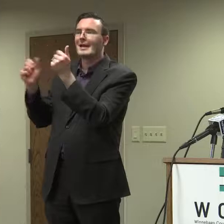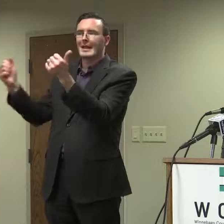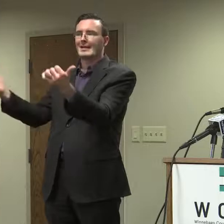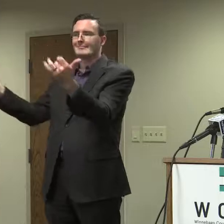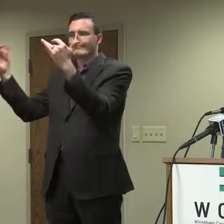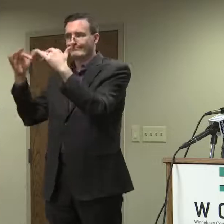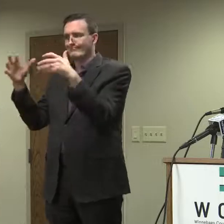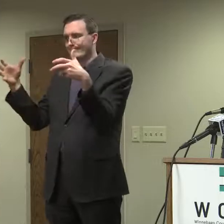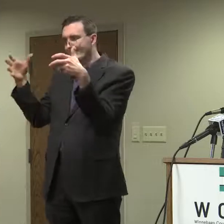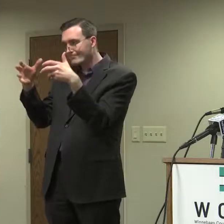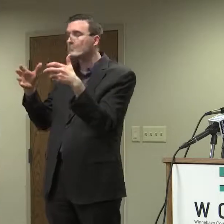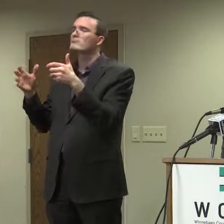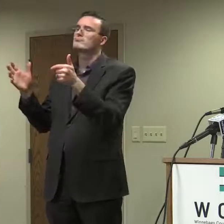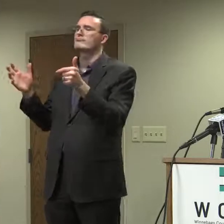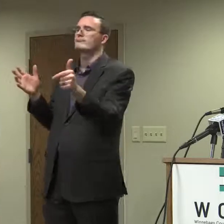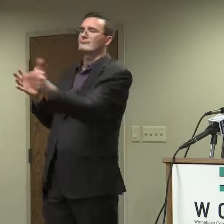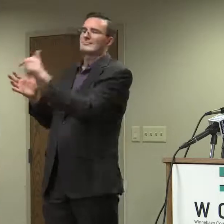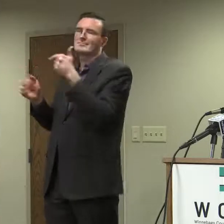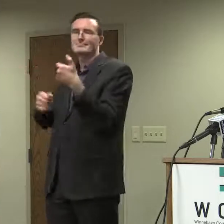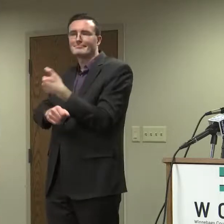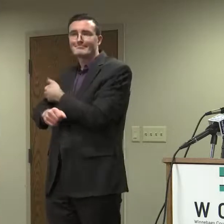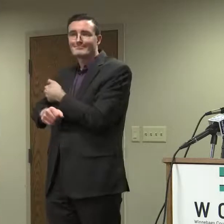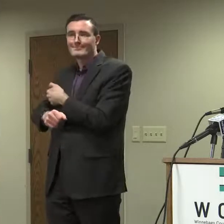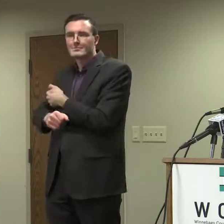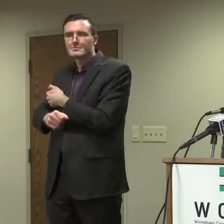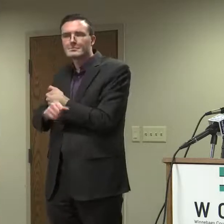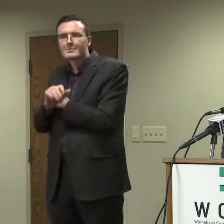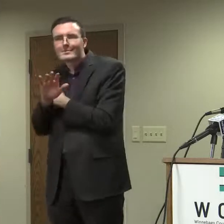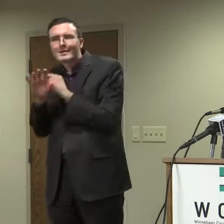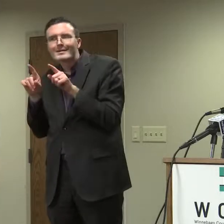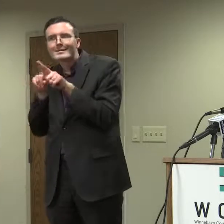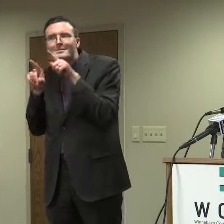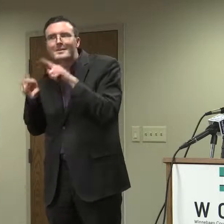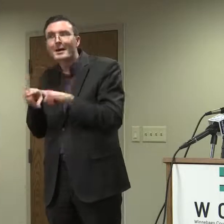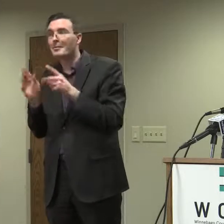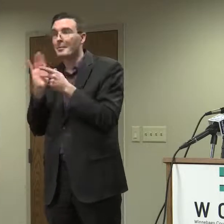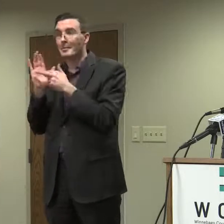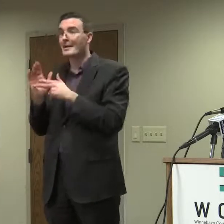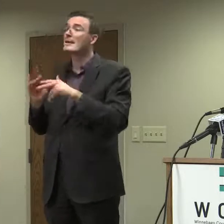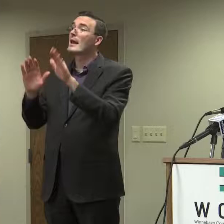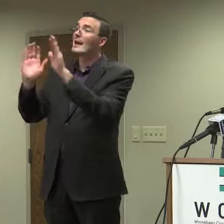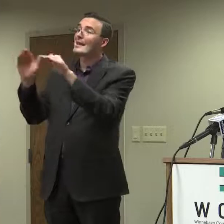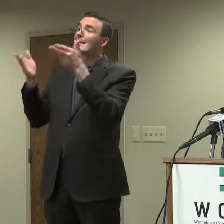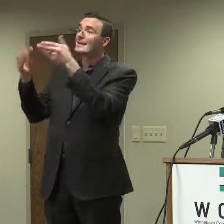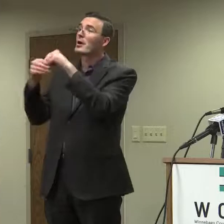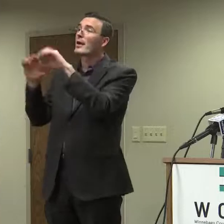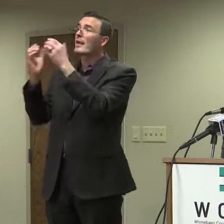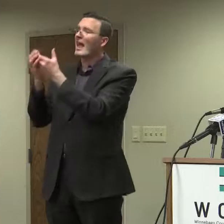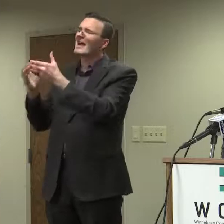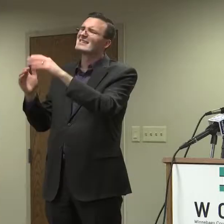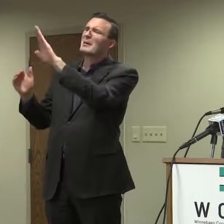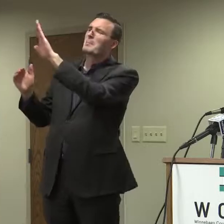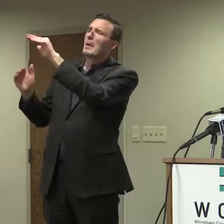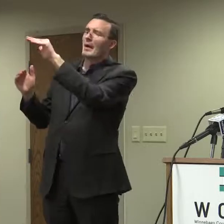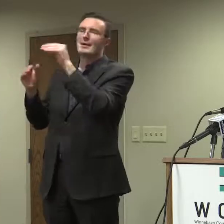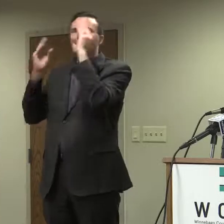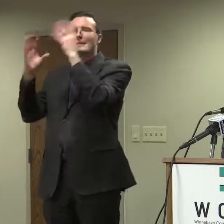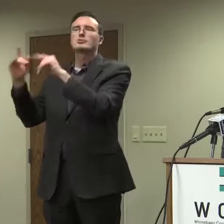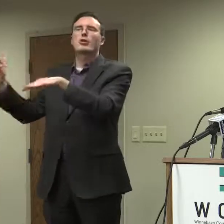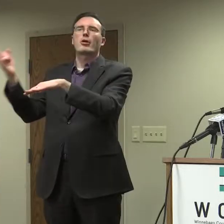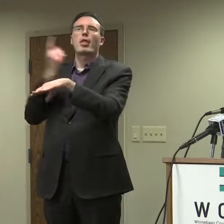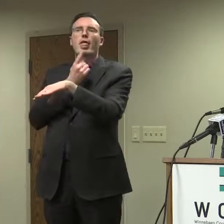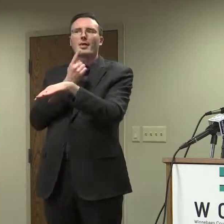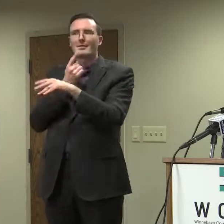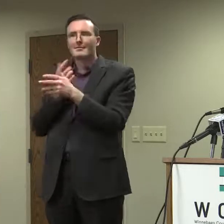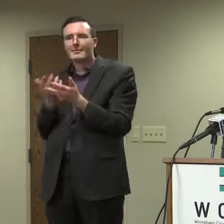it's a logistical challenge as well, because we can't leave teachers not in the classroom with the kids, right? So we got to figure that out. So we've